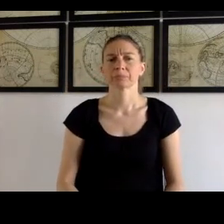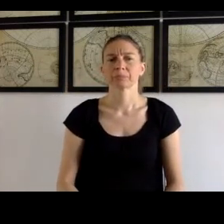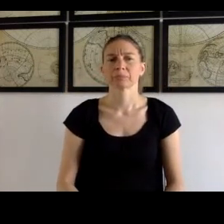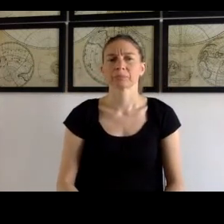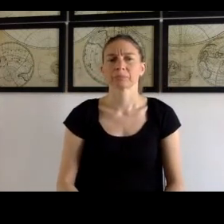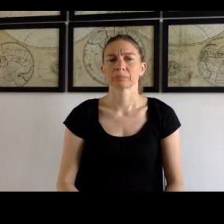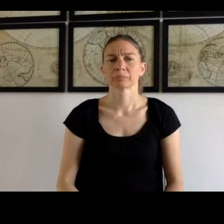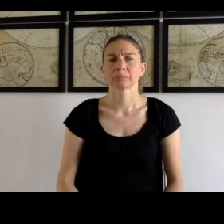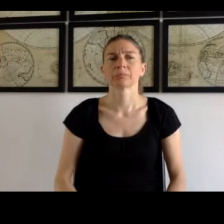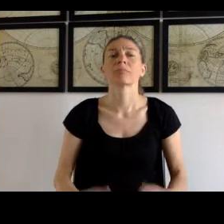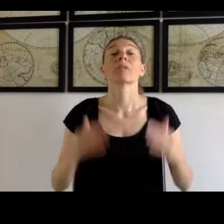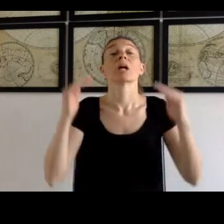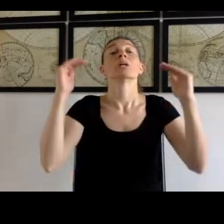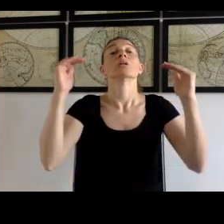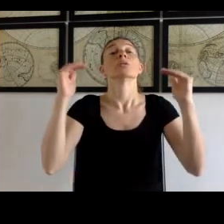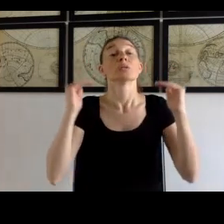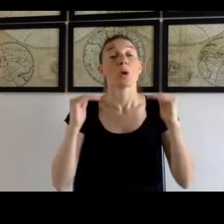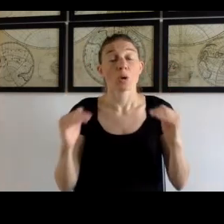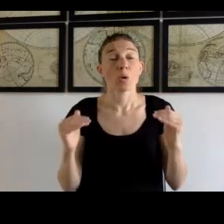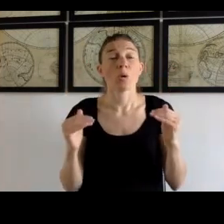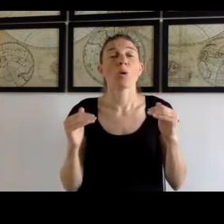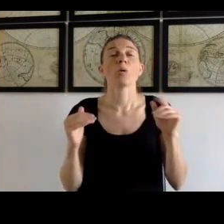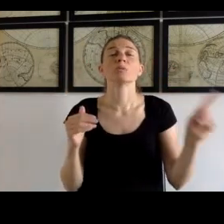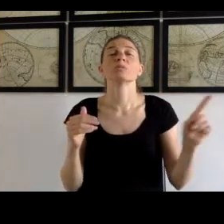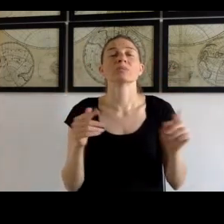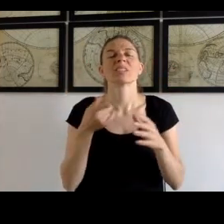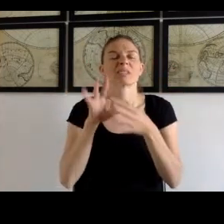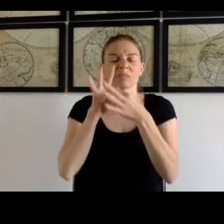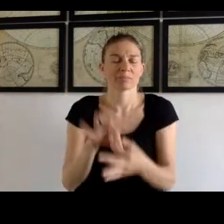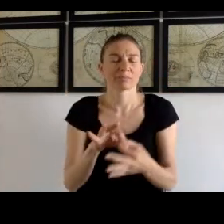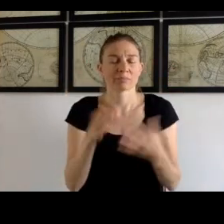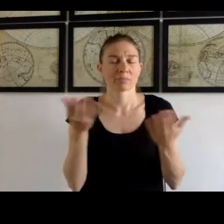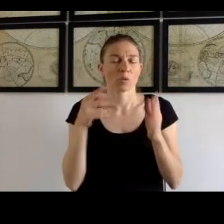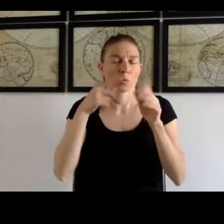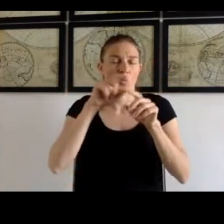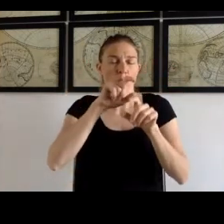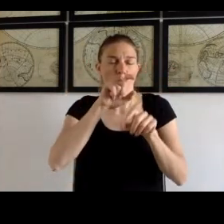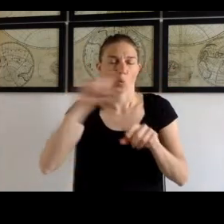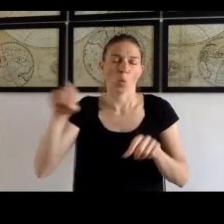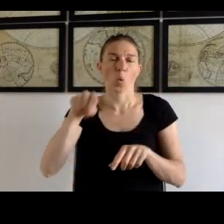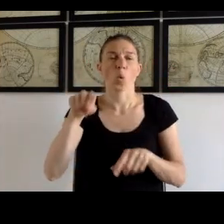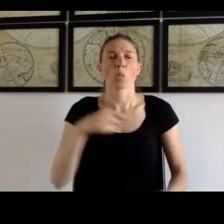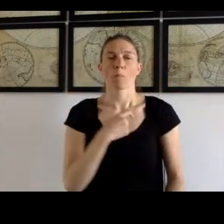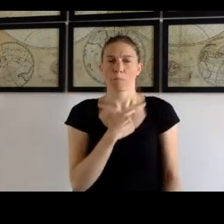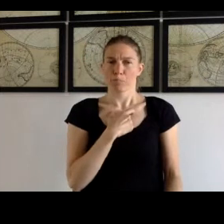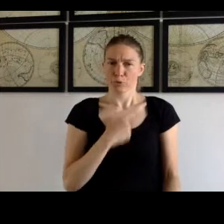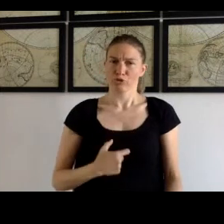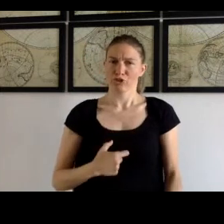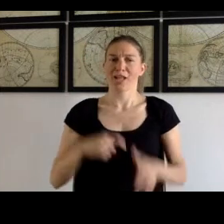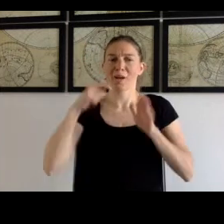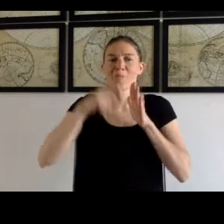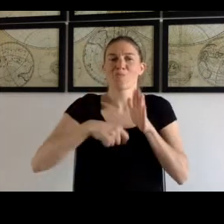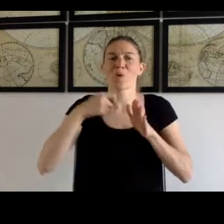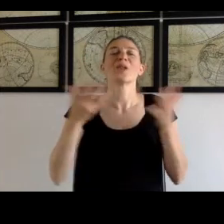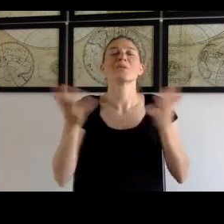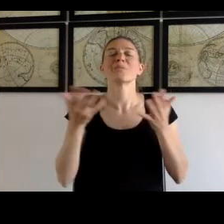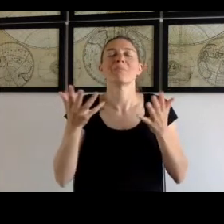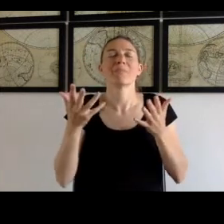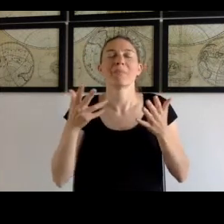personalized project. Personalized project means that the person are the more expert of themselves. The